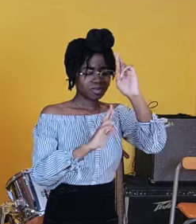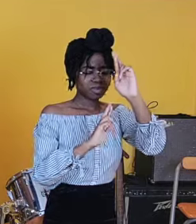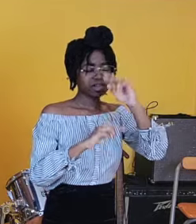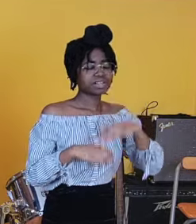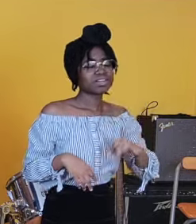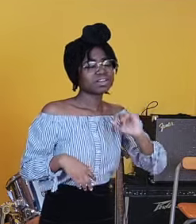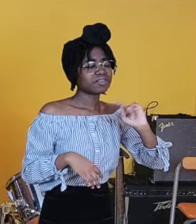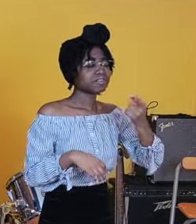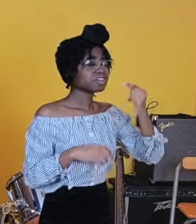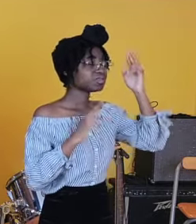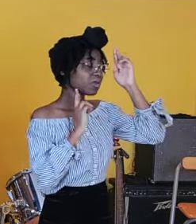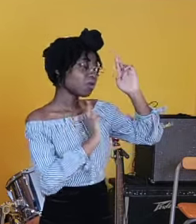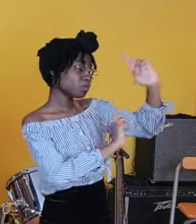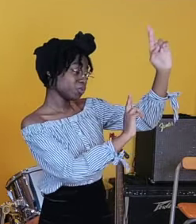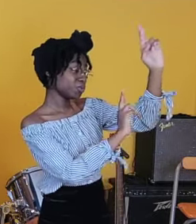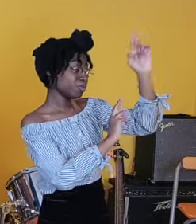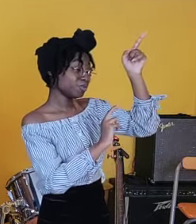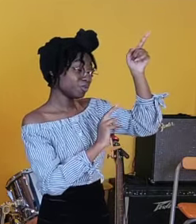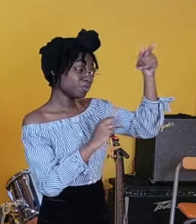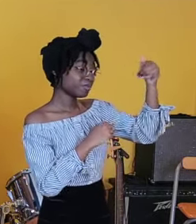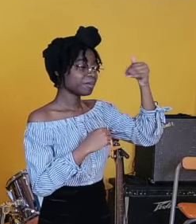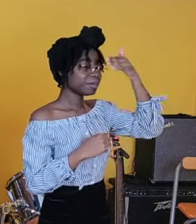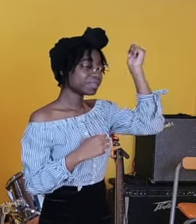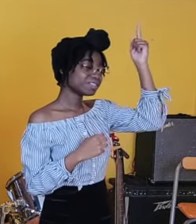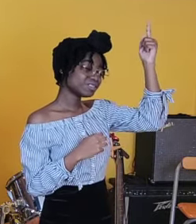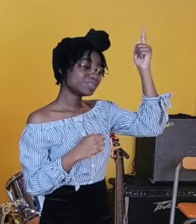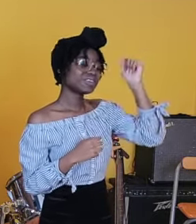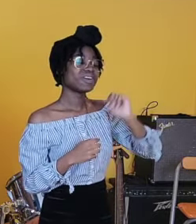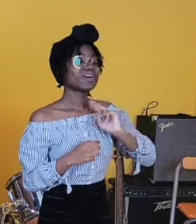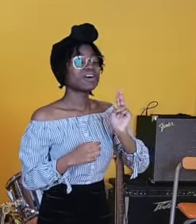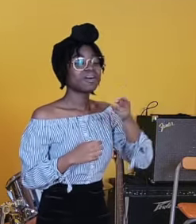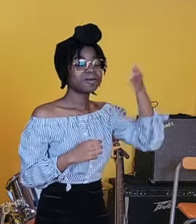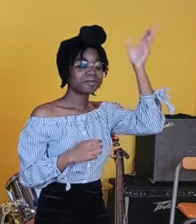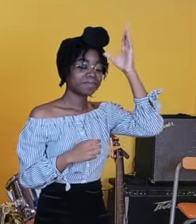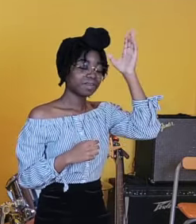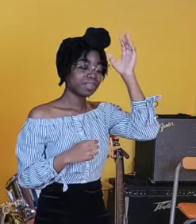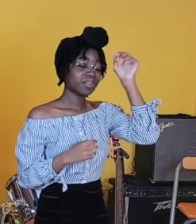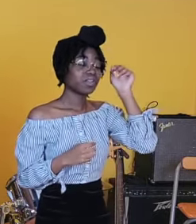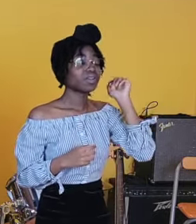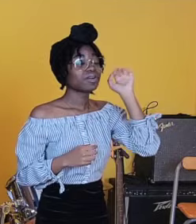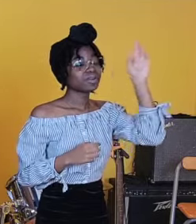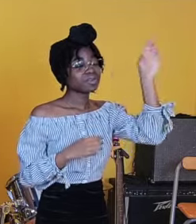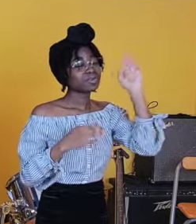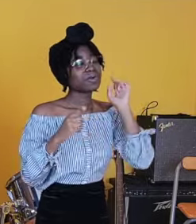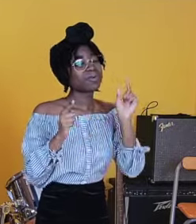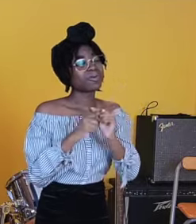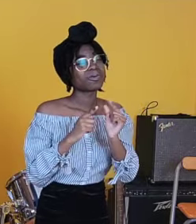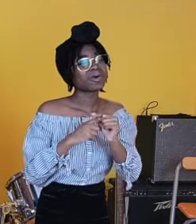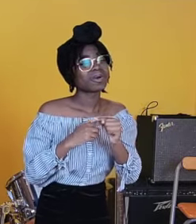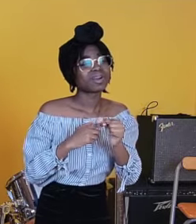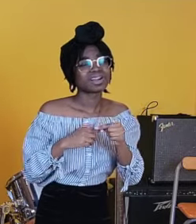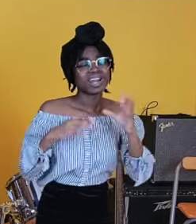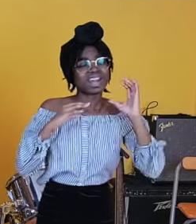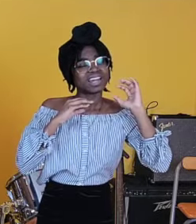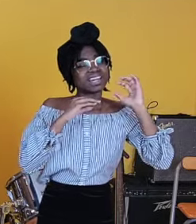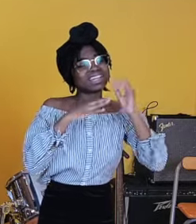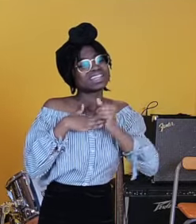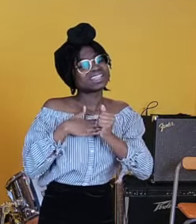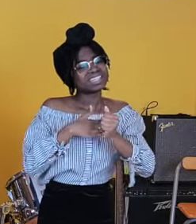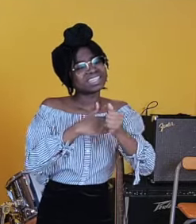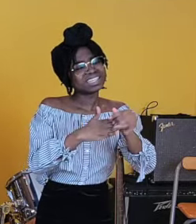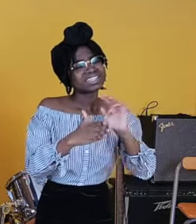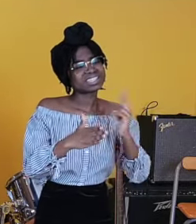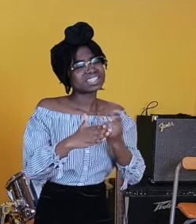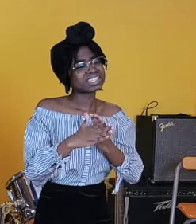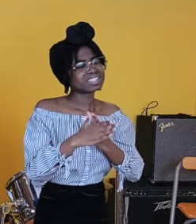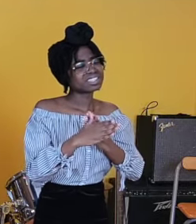you because you are our Father. You have laid down your word, guidance. You've shown us how much you love us, protect